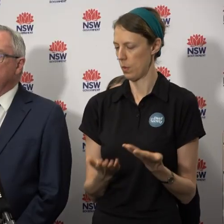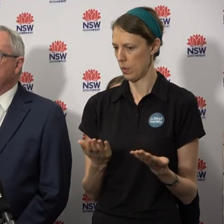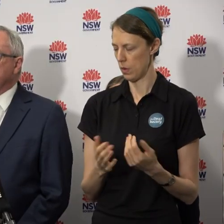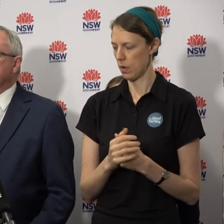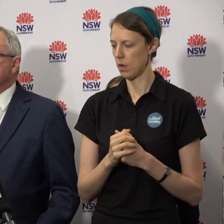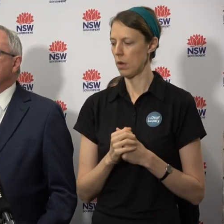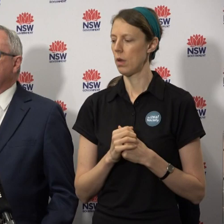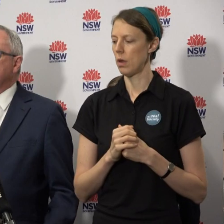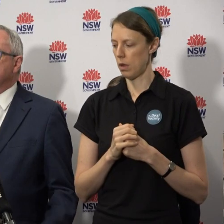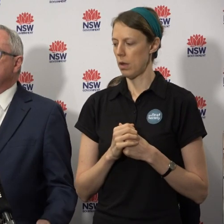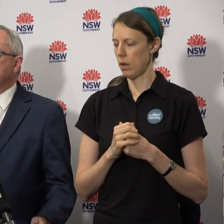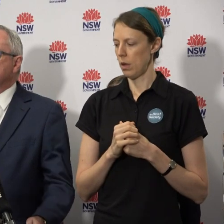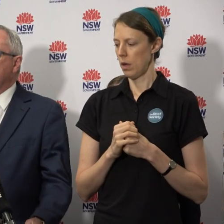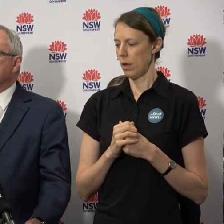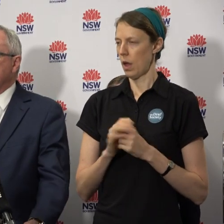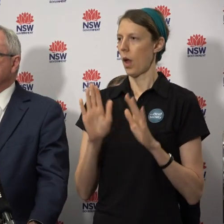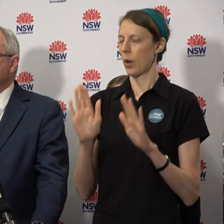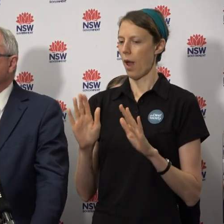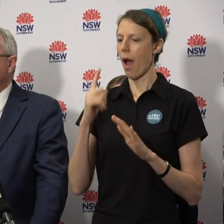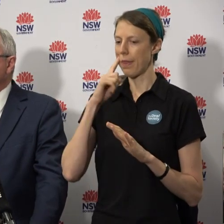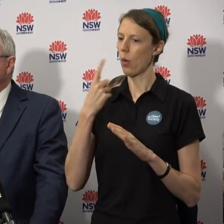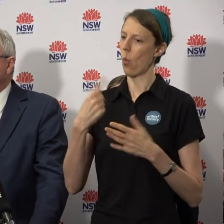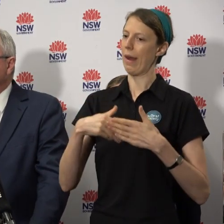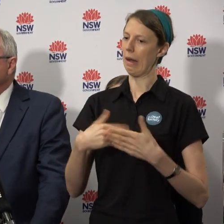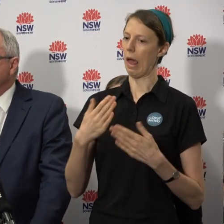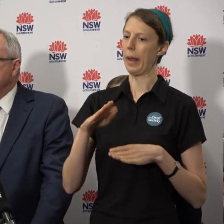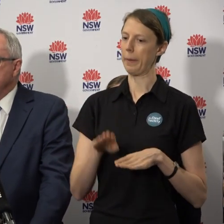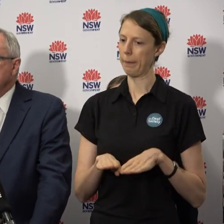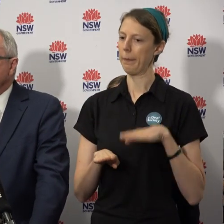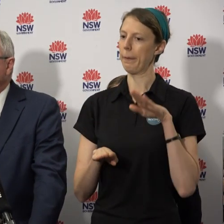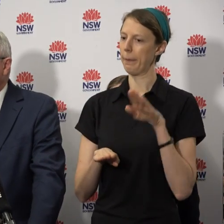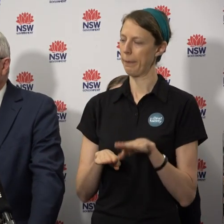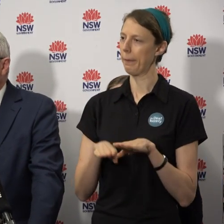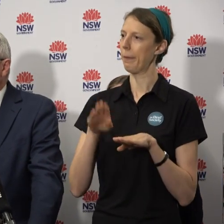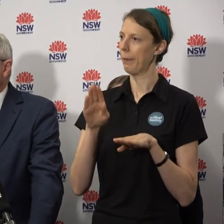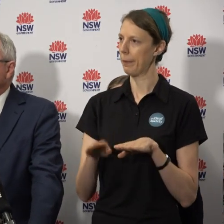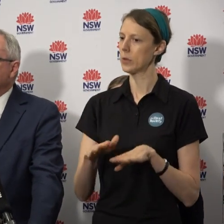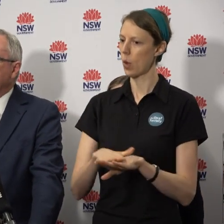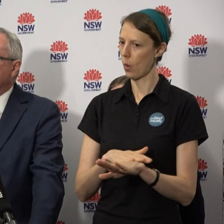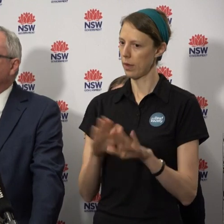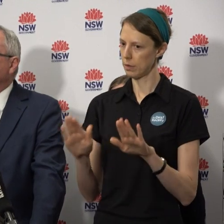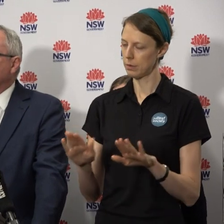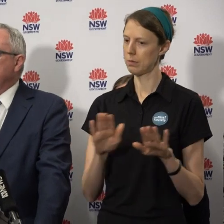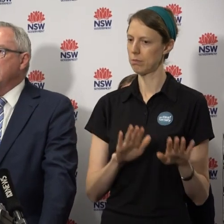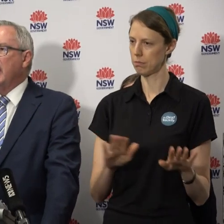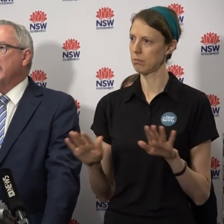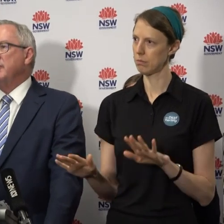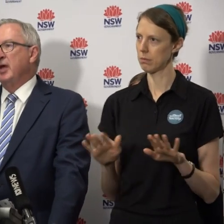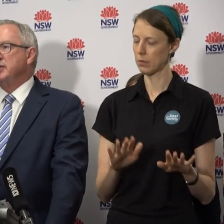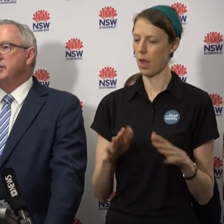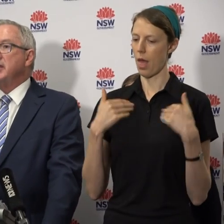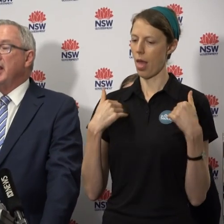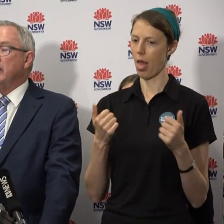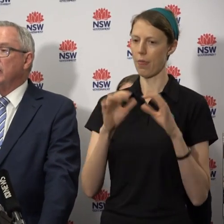I think that let's take each day as it comes at the moment. That's the important message. The health authorities are working very hard with all of the other